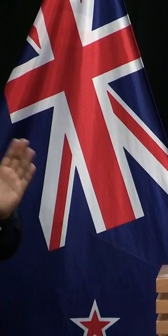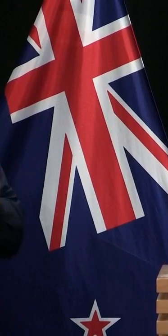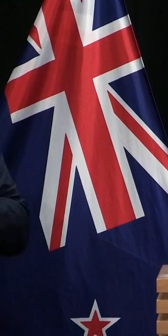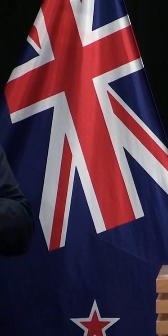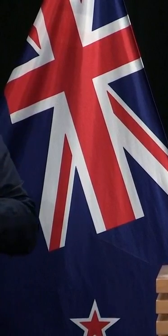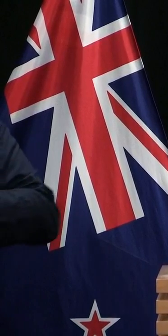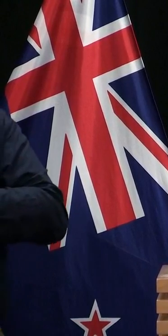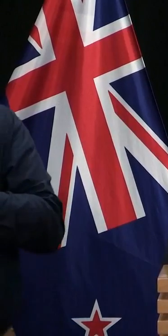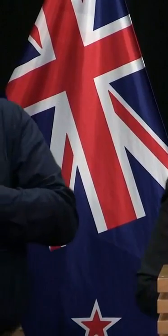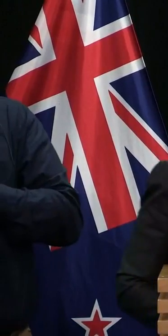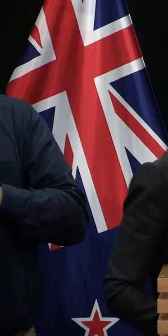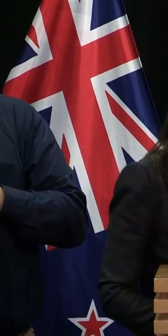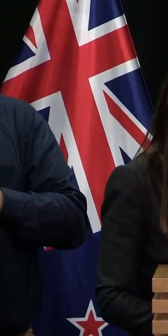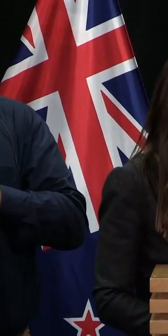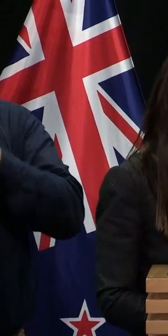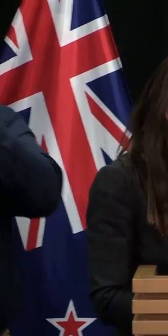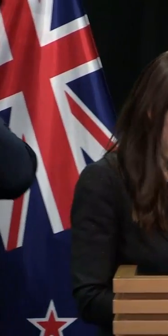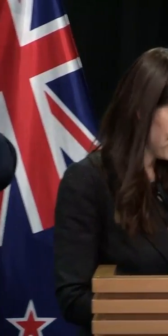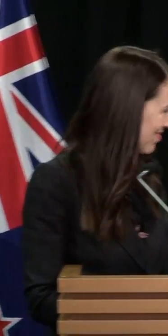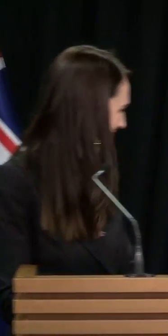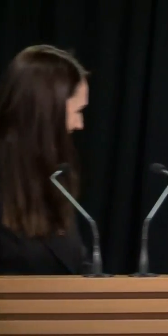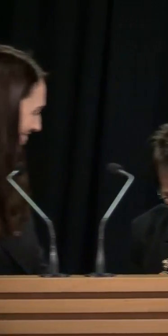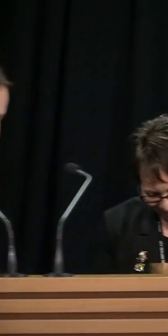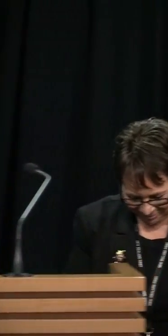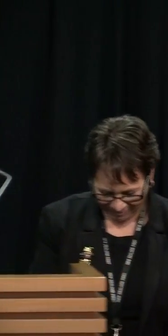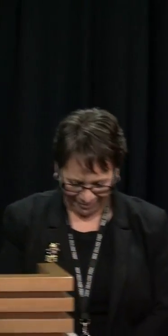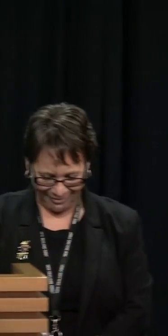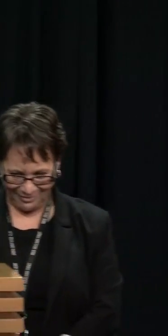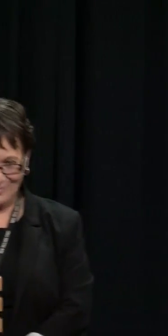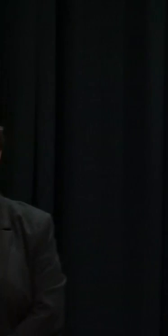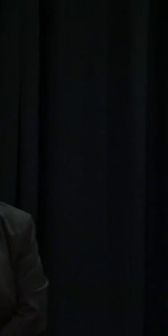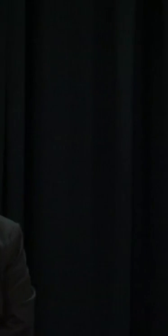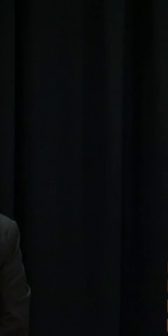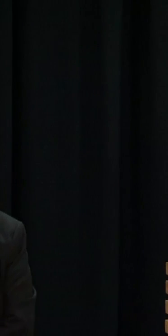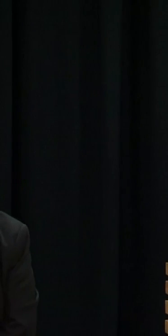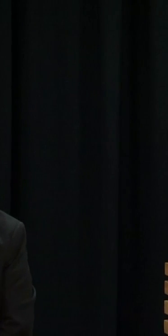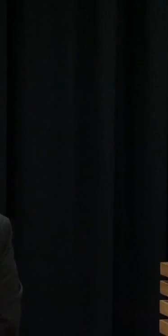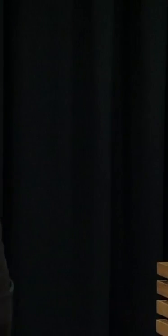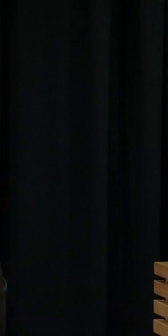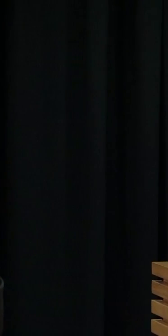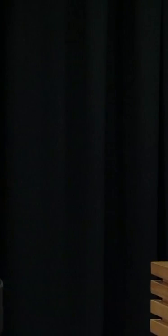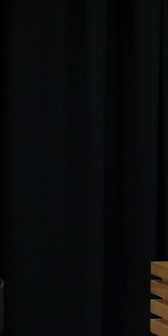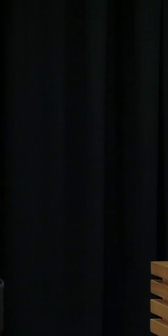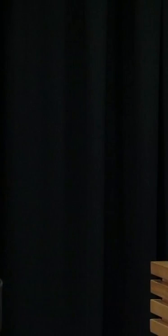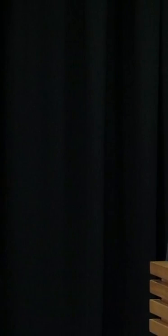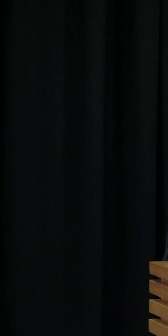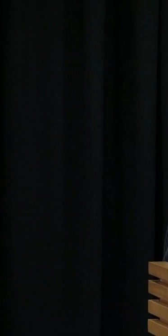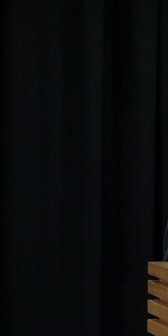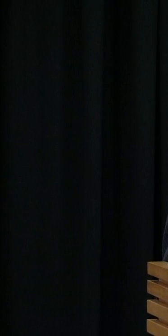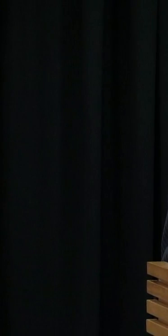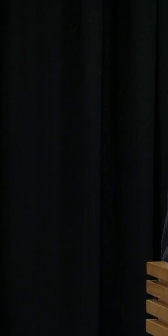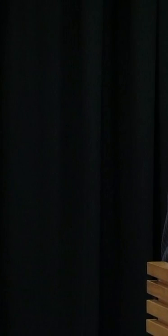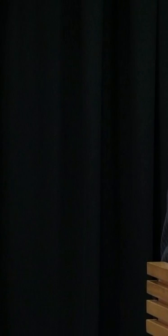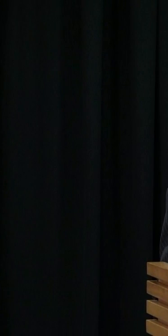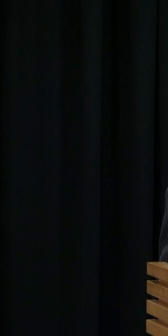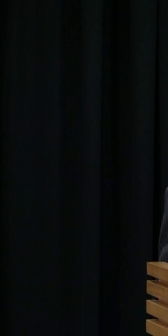1999? Yes, there is discretion for the focus to be